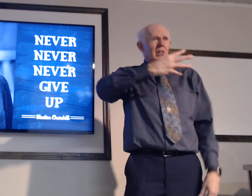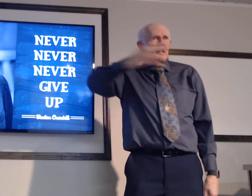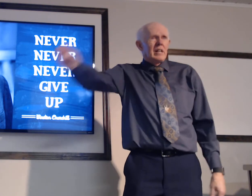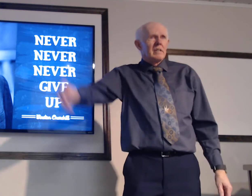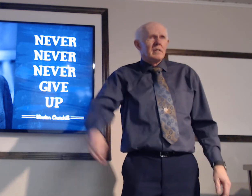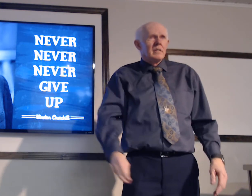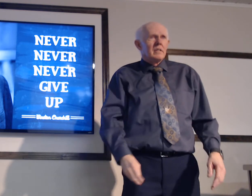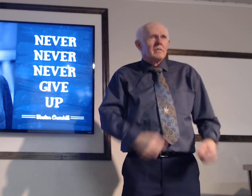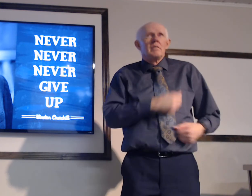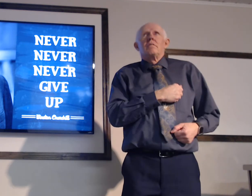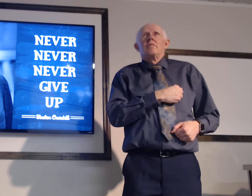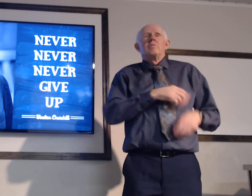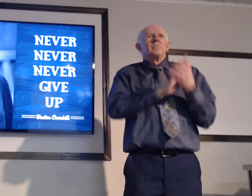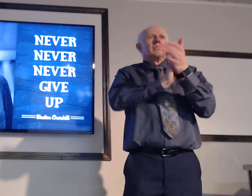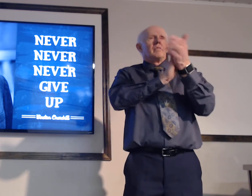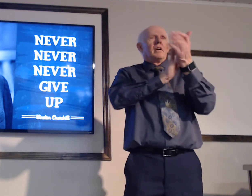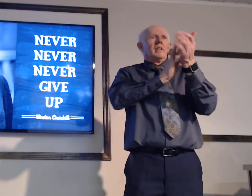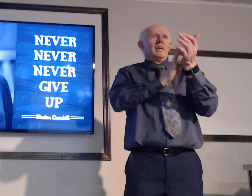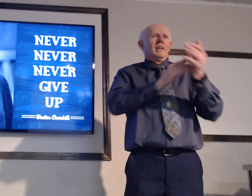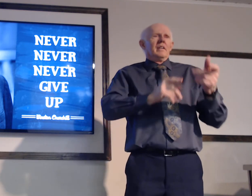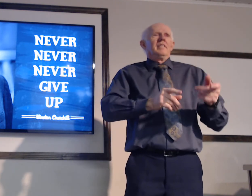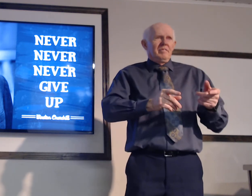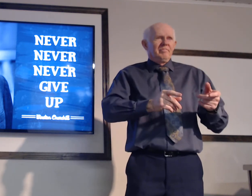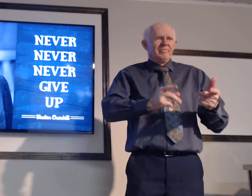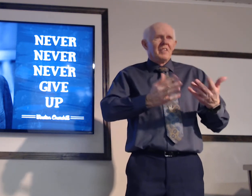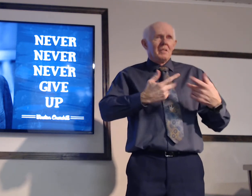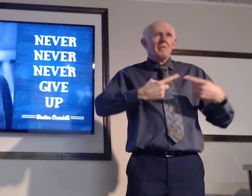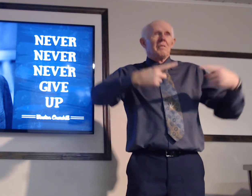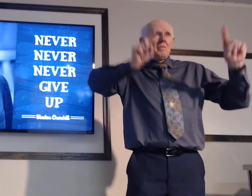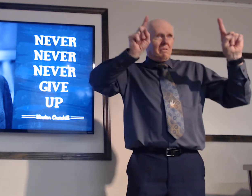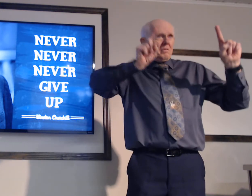This was short, and then he left. And the soldiers all clapped.